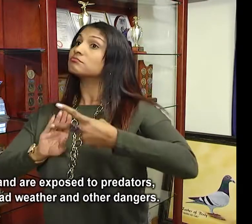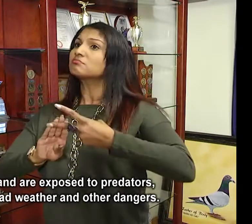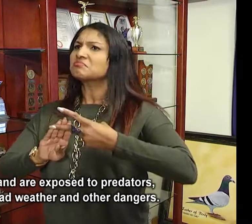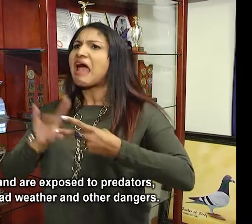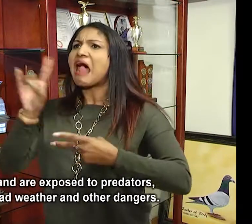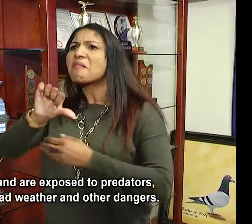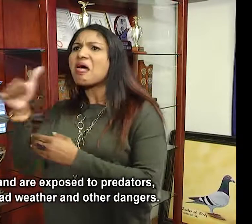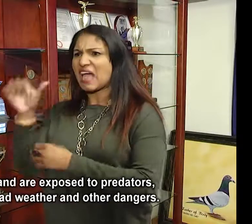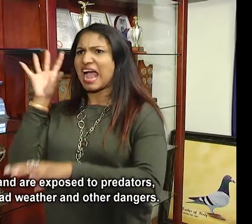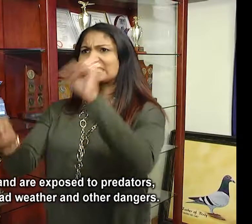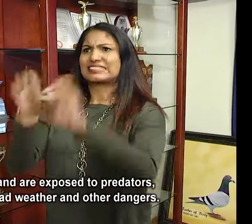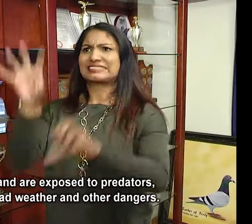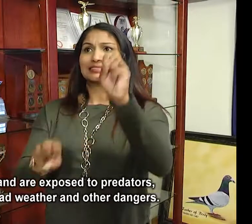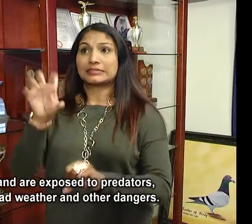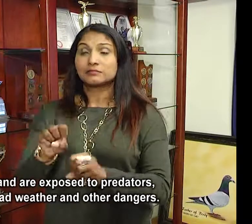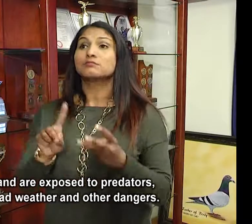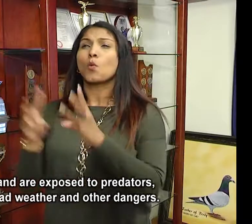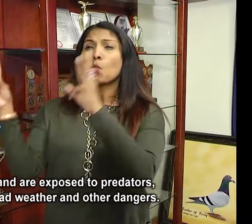bad weather and other dangers.